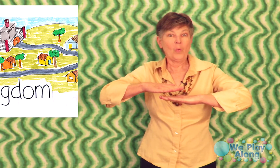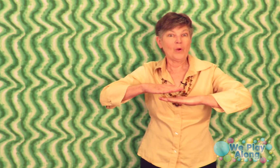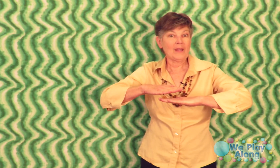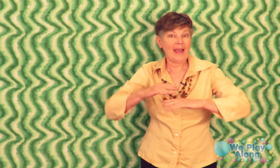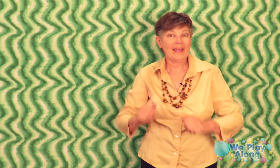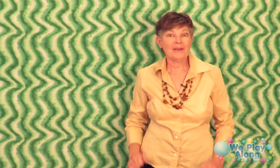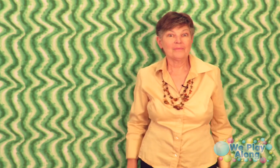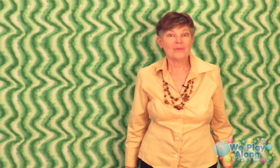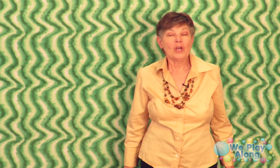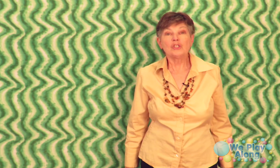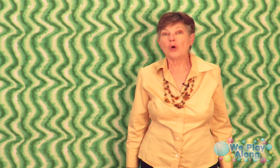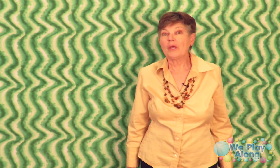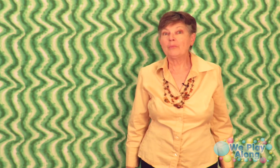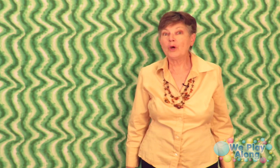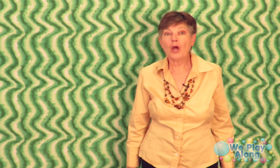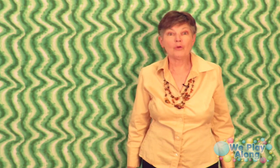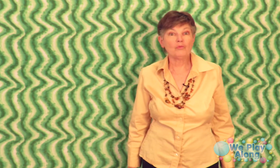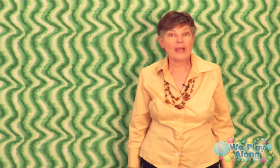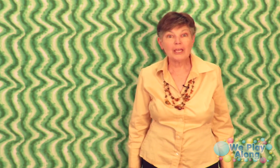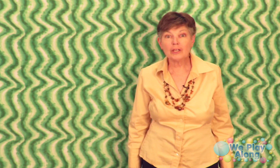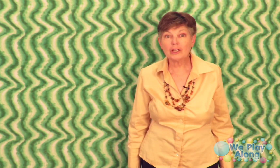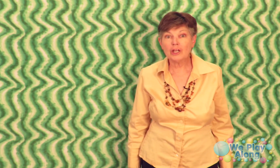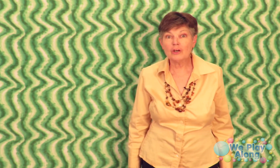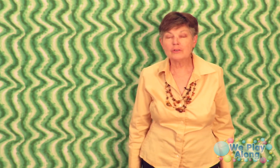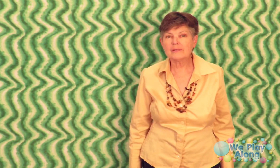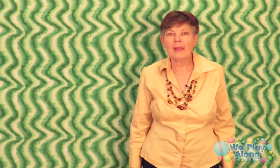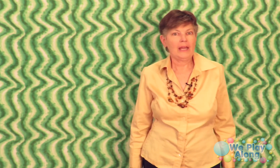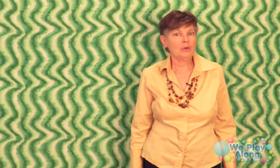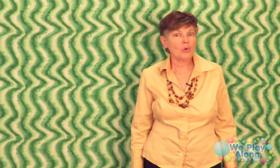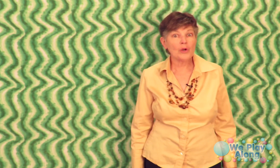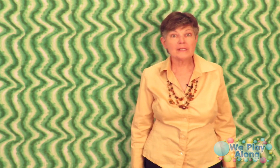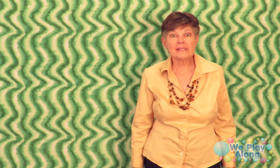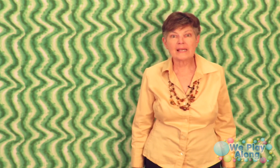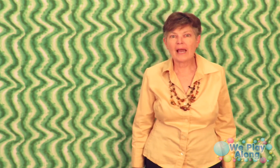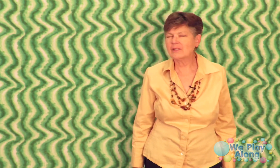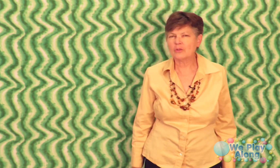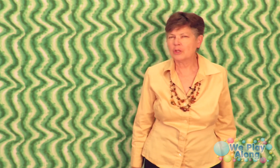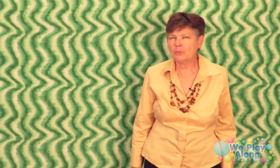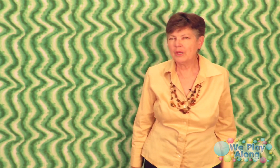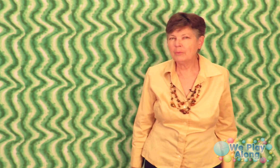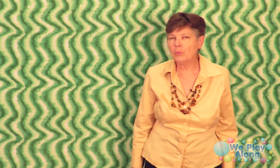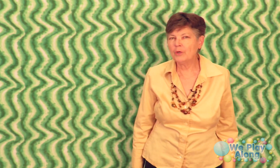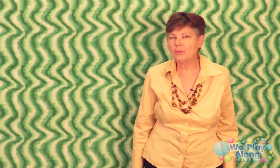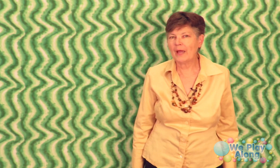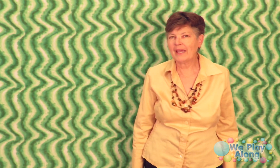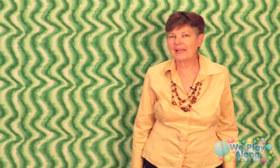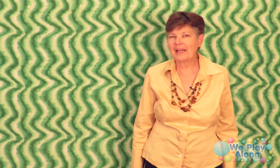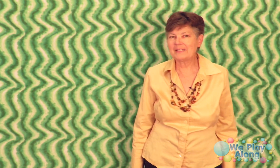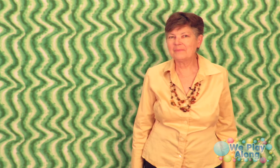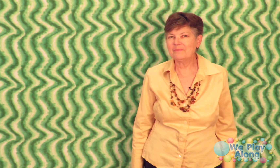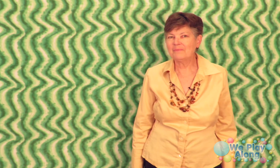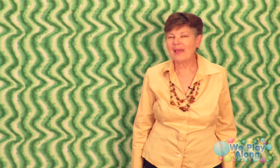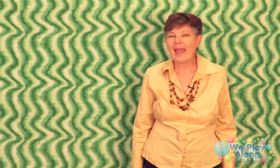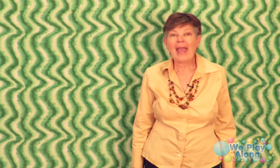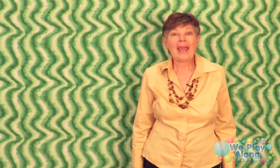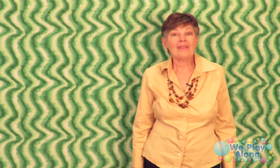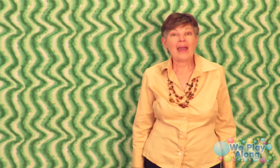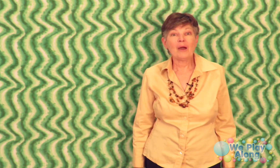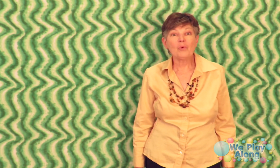were like. So he put on regular clothes and he wore a disguise so that the people wouldn't recognize him. And that